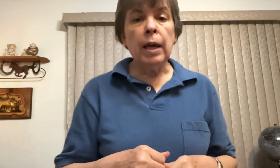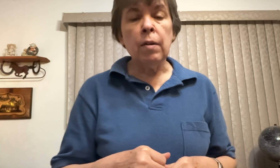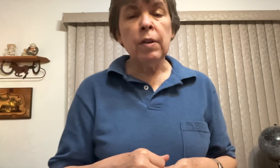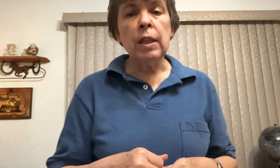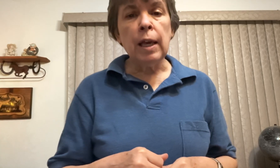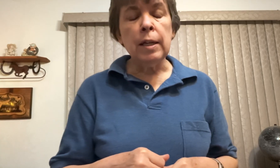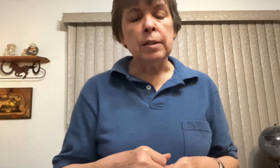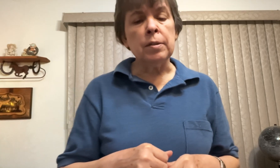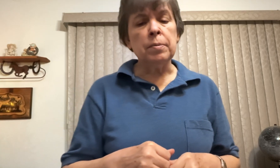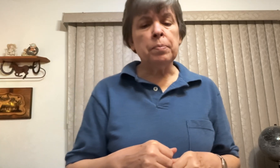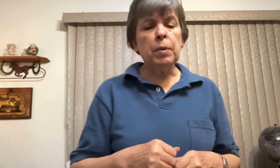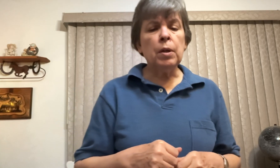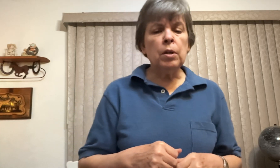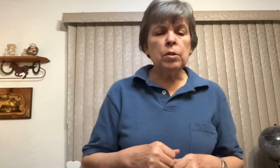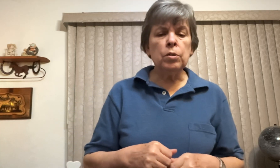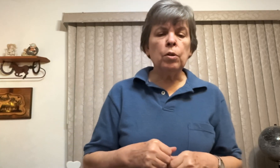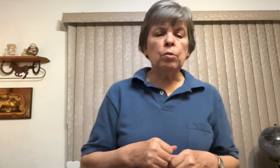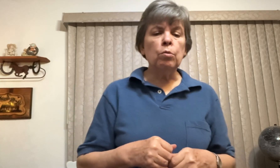Heavy laden. So